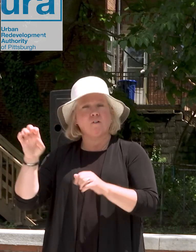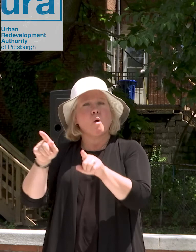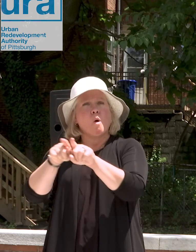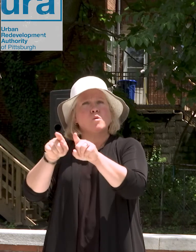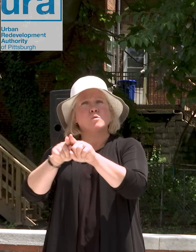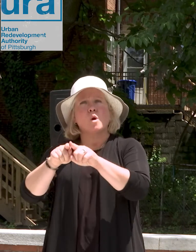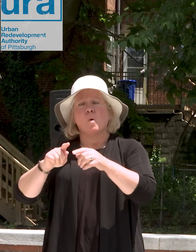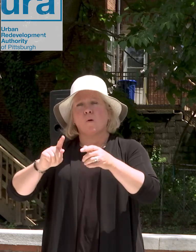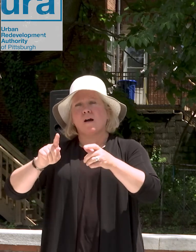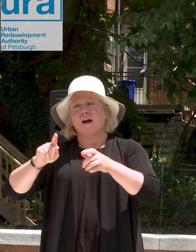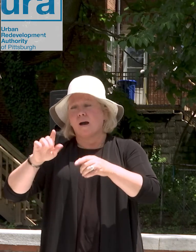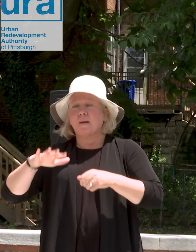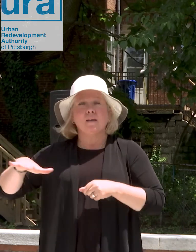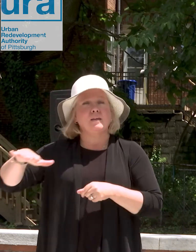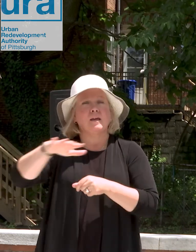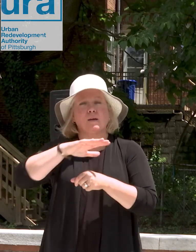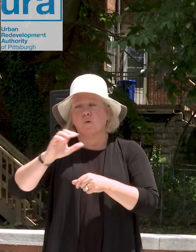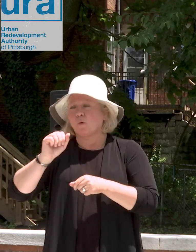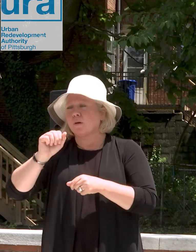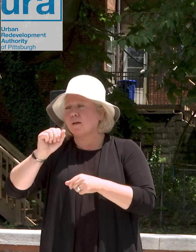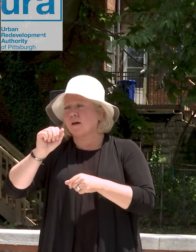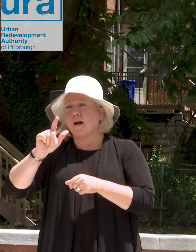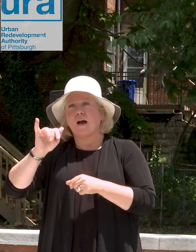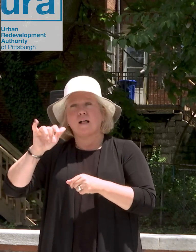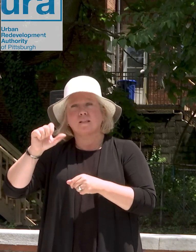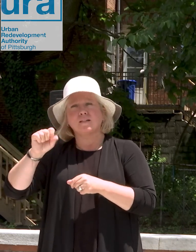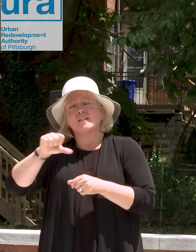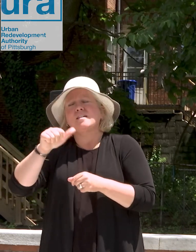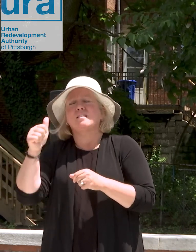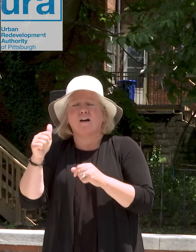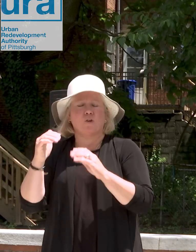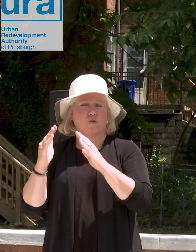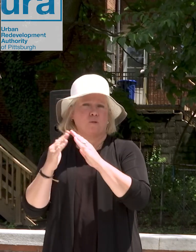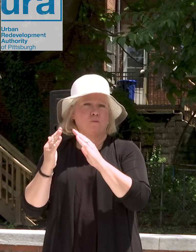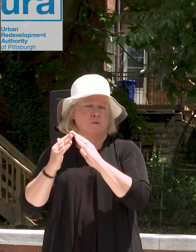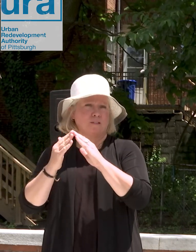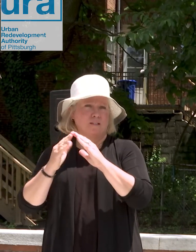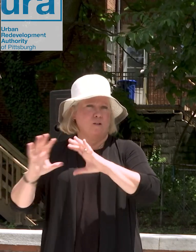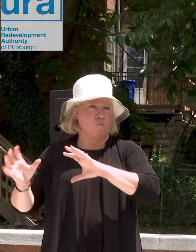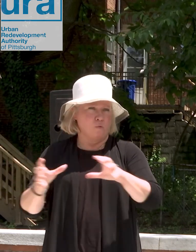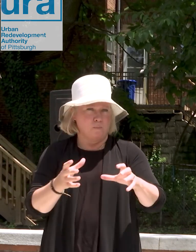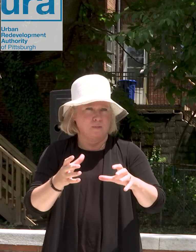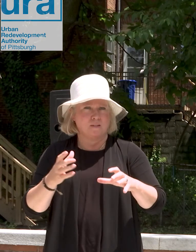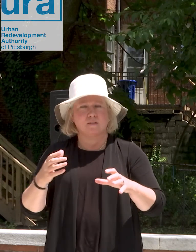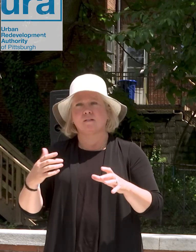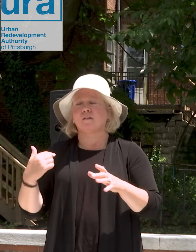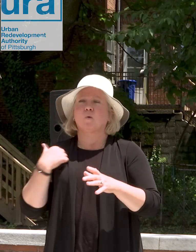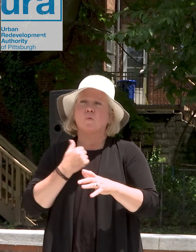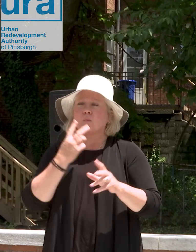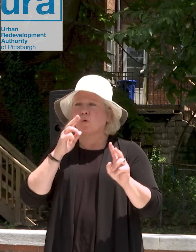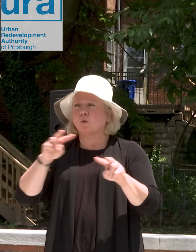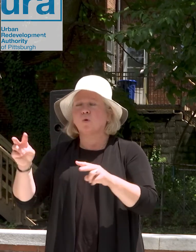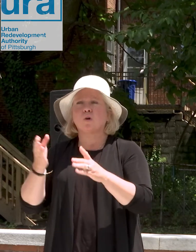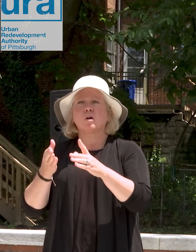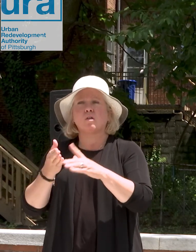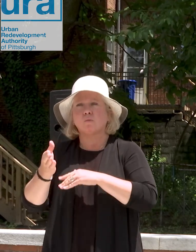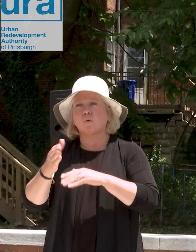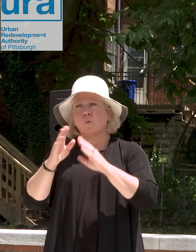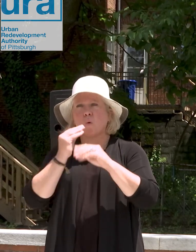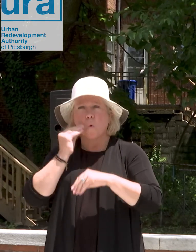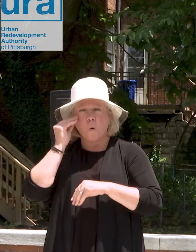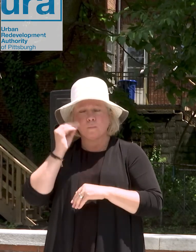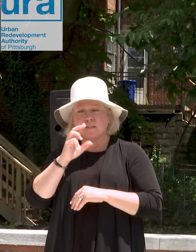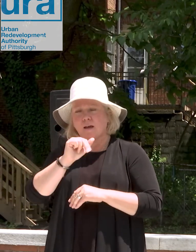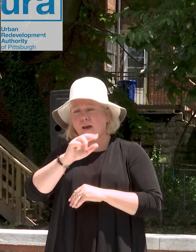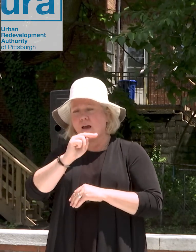Neighborhood Allies and other community groups that are acting here in the neighborhood. The tour will feature homes along Anaheim Street,